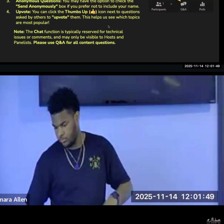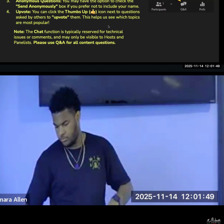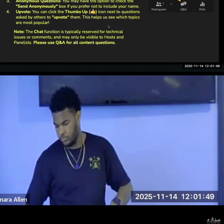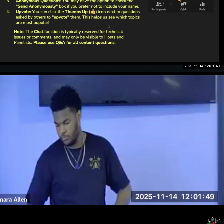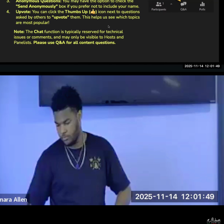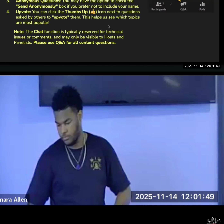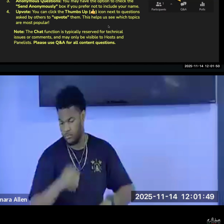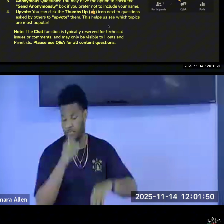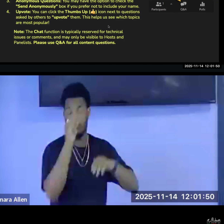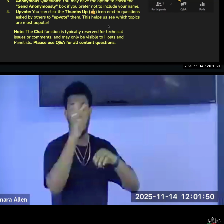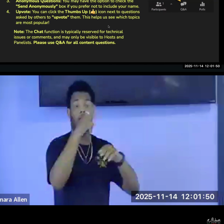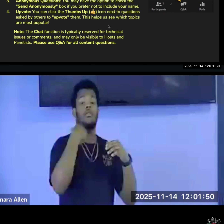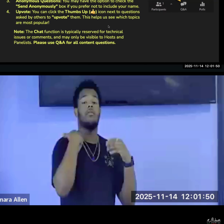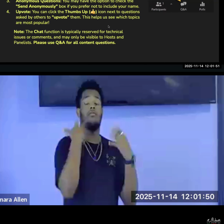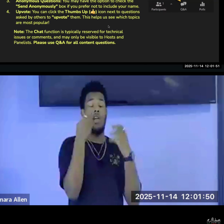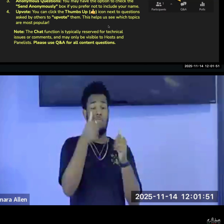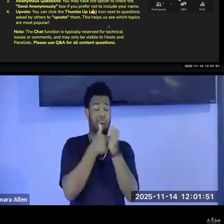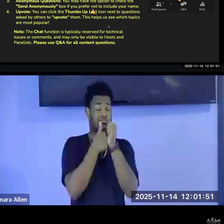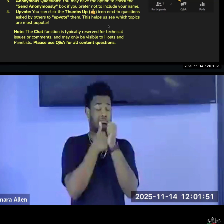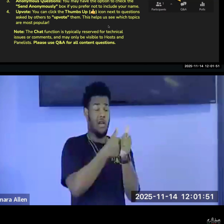Next slide, please.